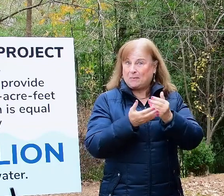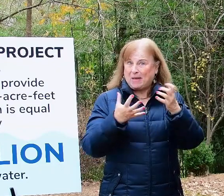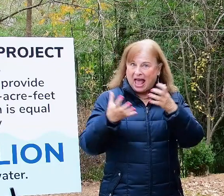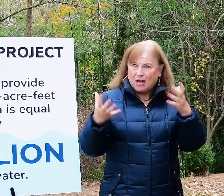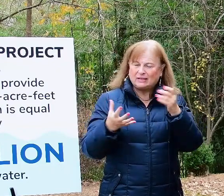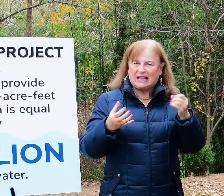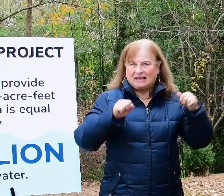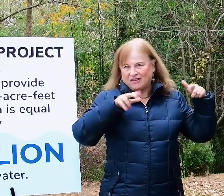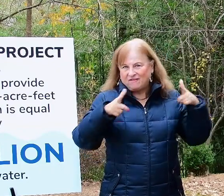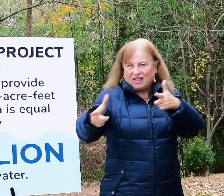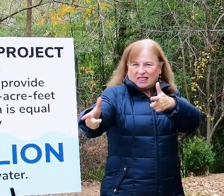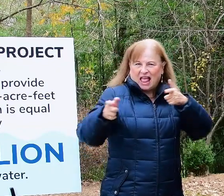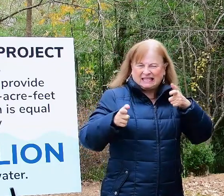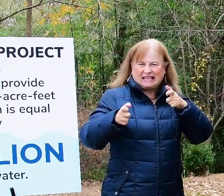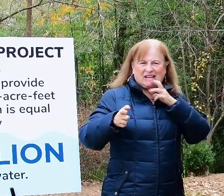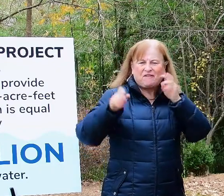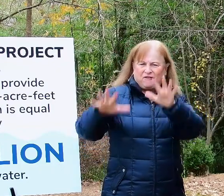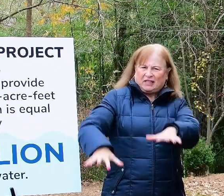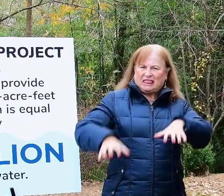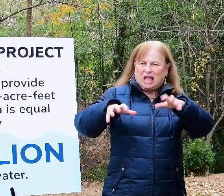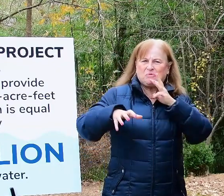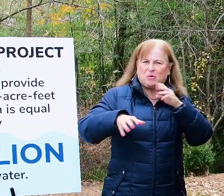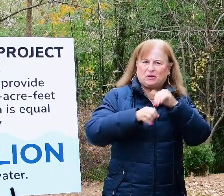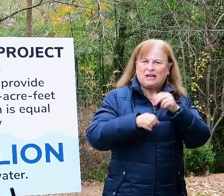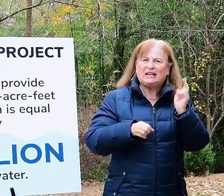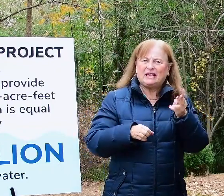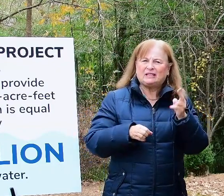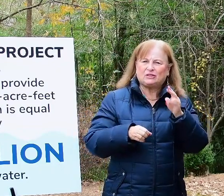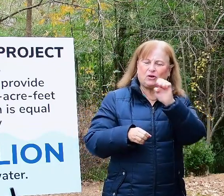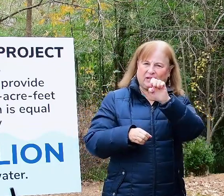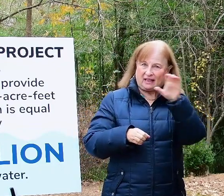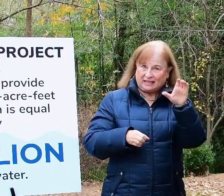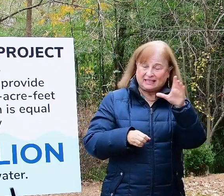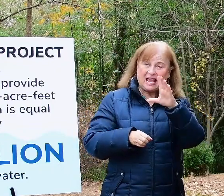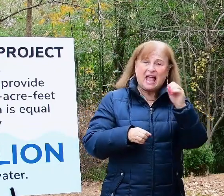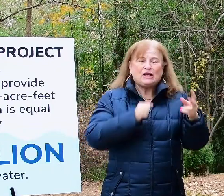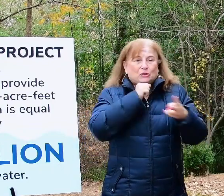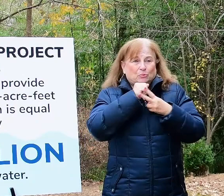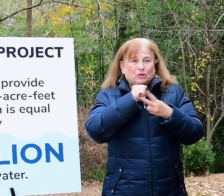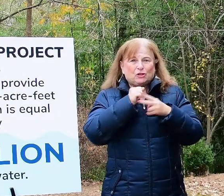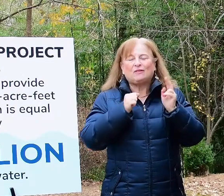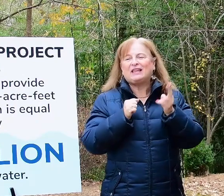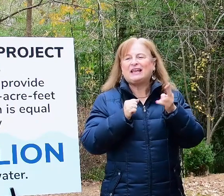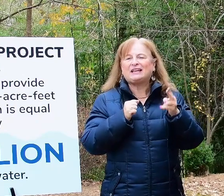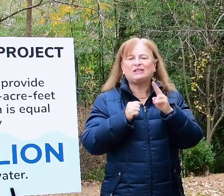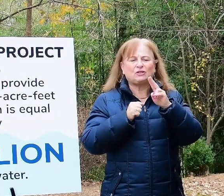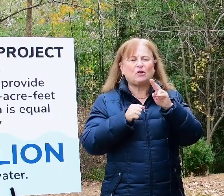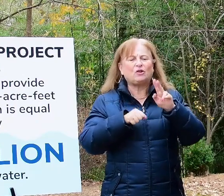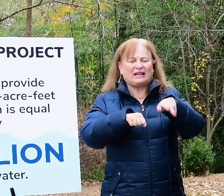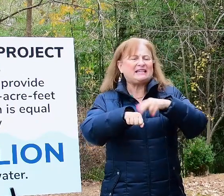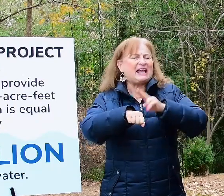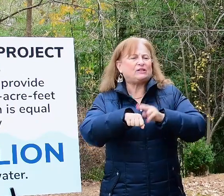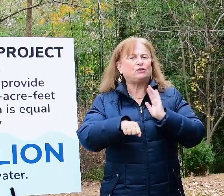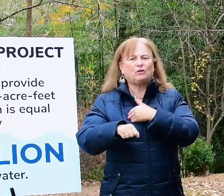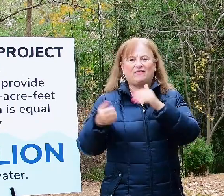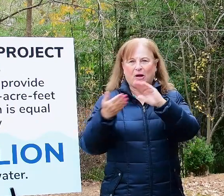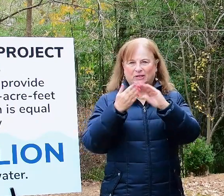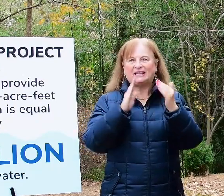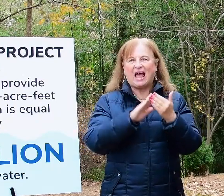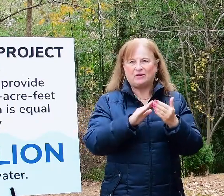and velocity of floodwater in historic Ellicott City, and preserve the historic nature of our